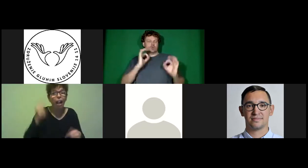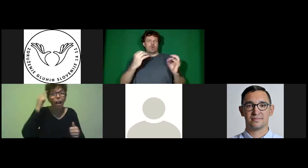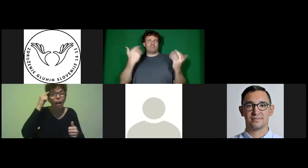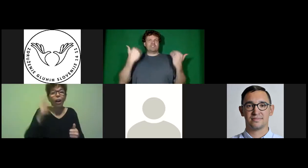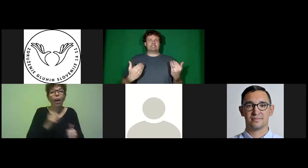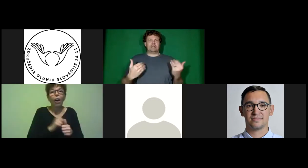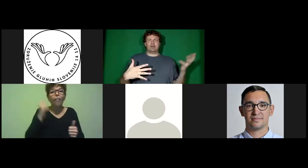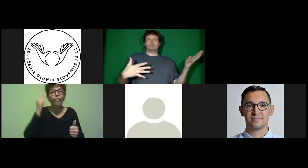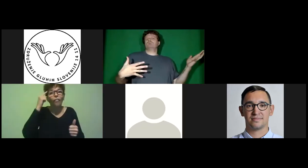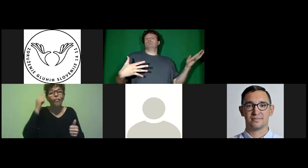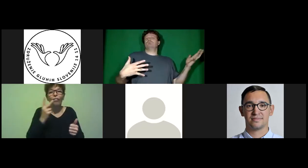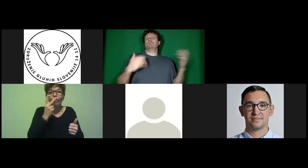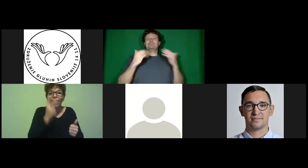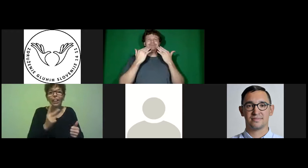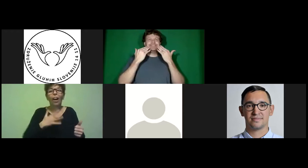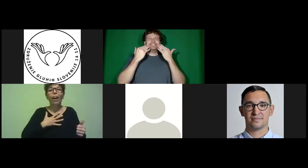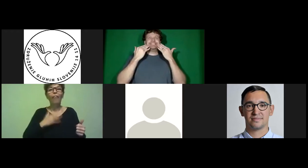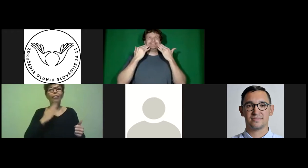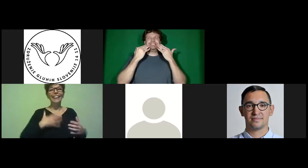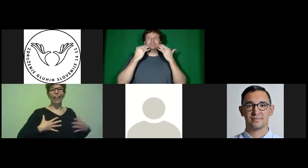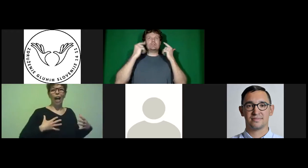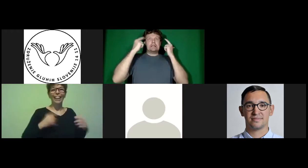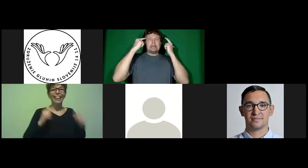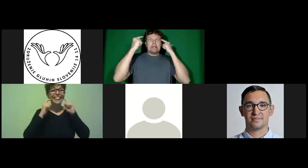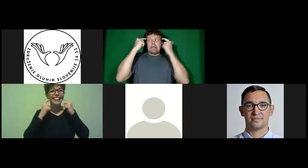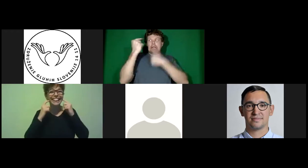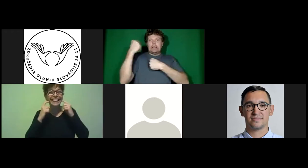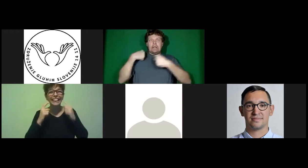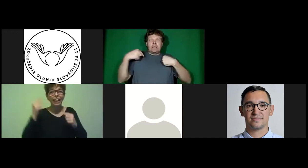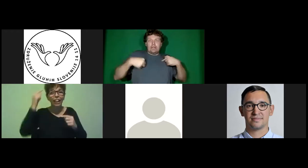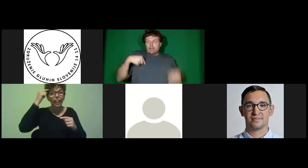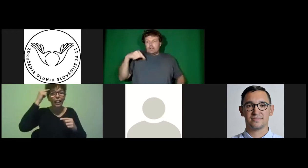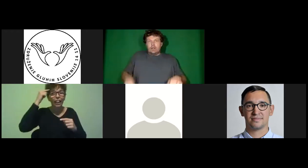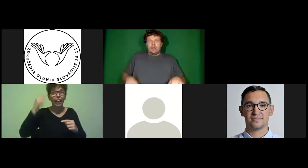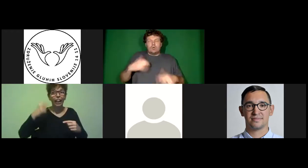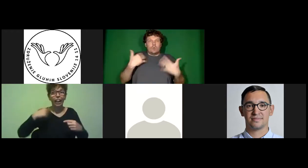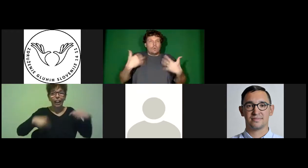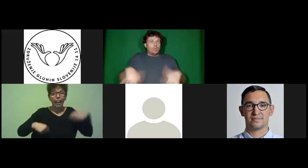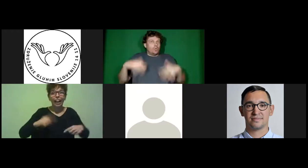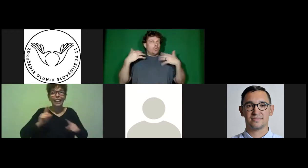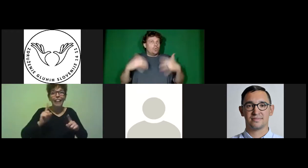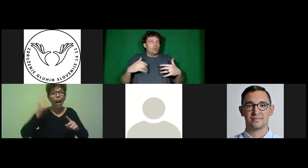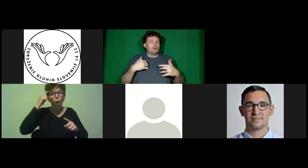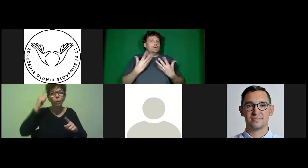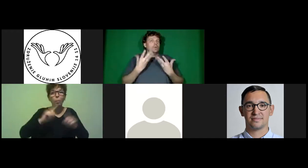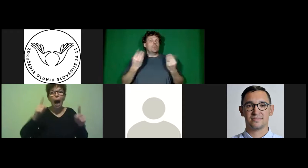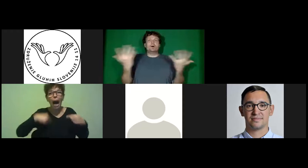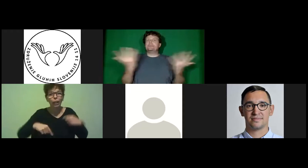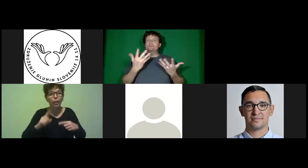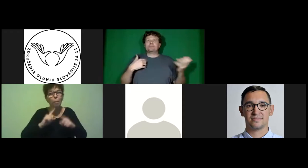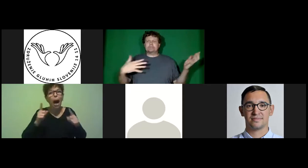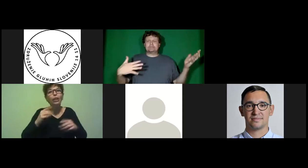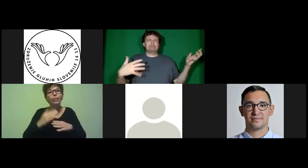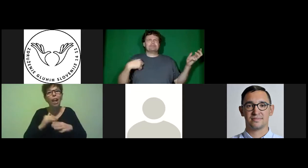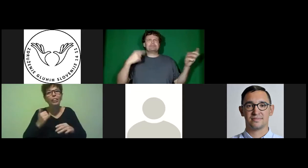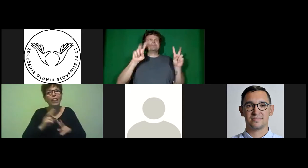When you're dancing, you have to think about every muscle in your body. You have to think